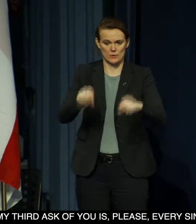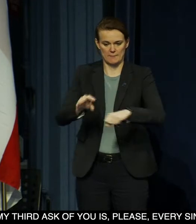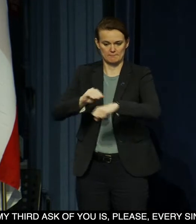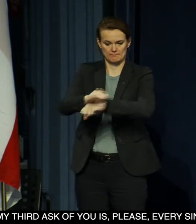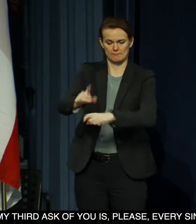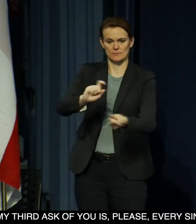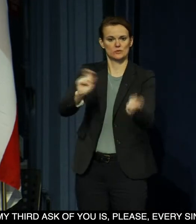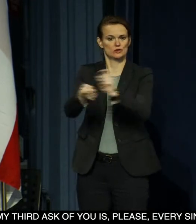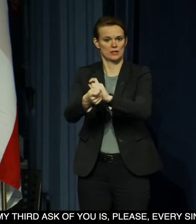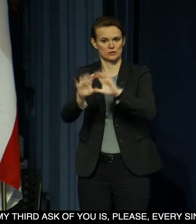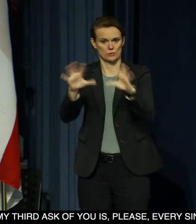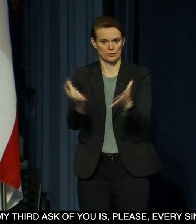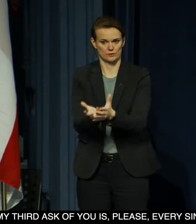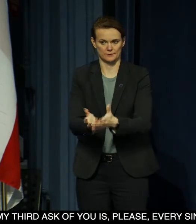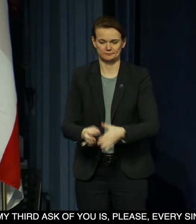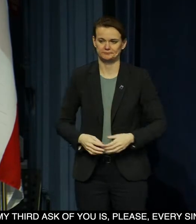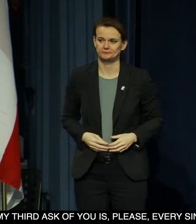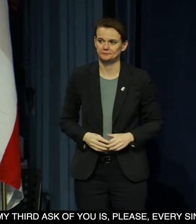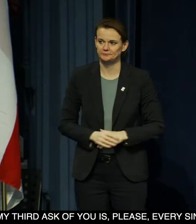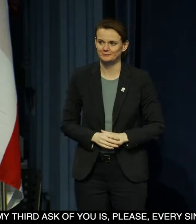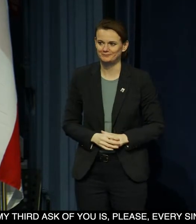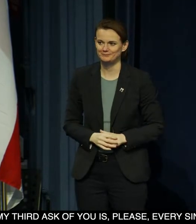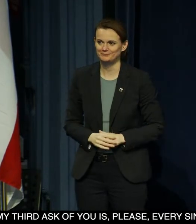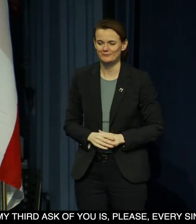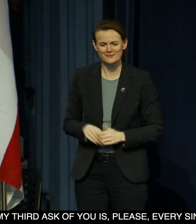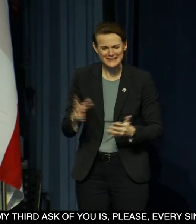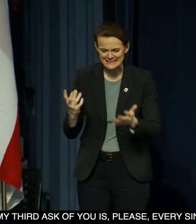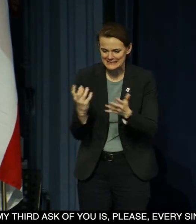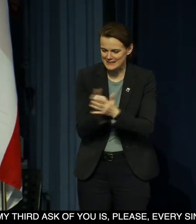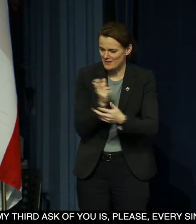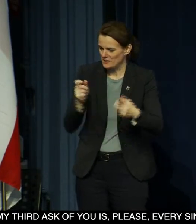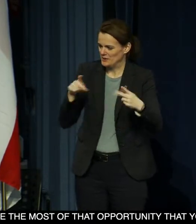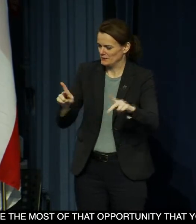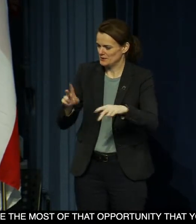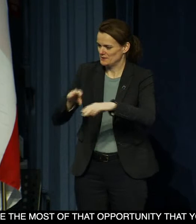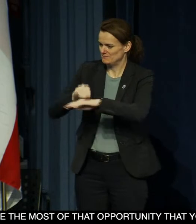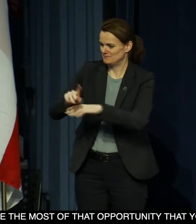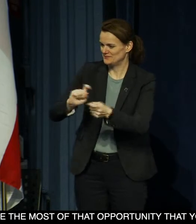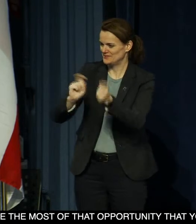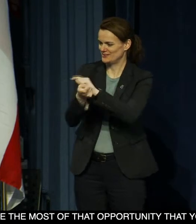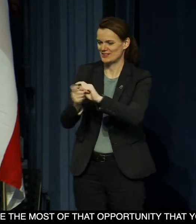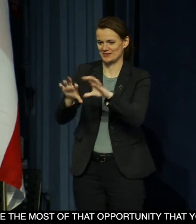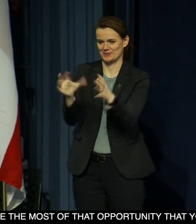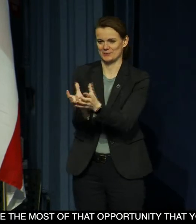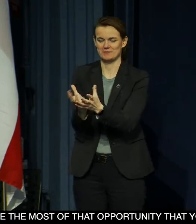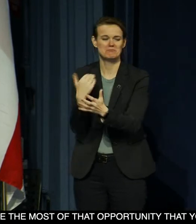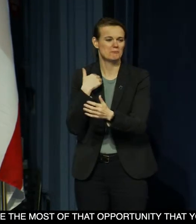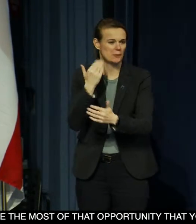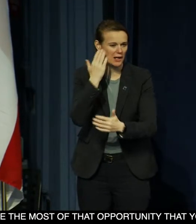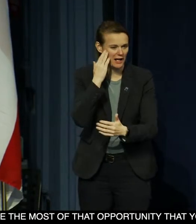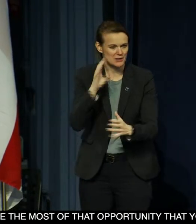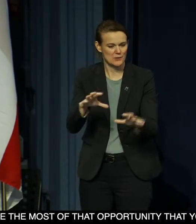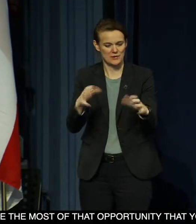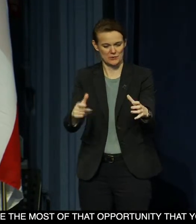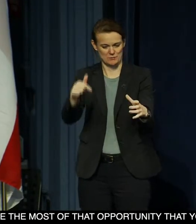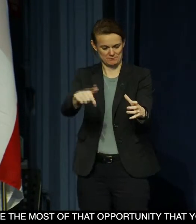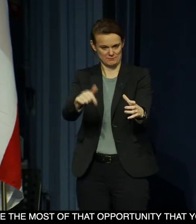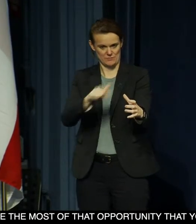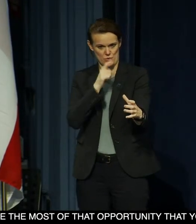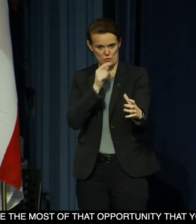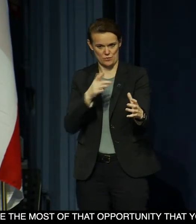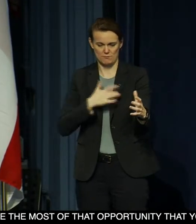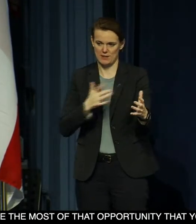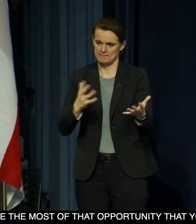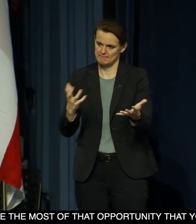world. And when I think about people making the most of their dash, there's one more group I want to recognize this afternoon